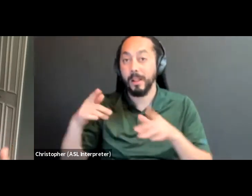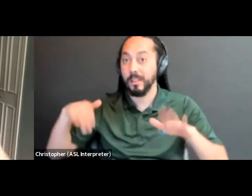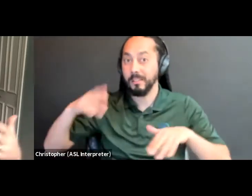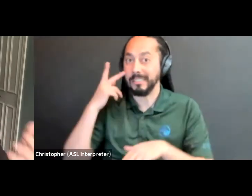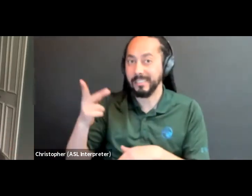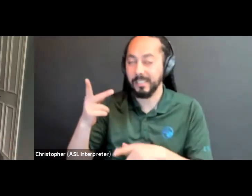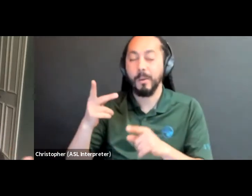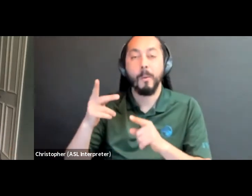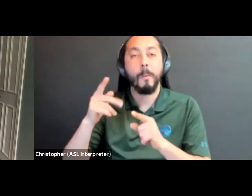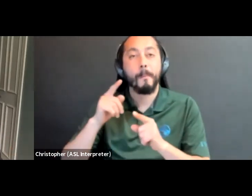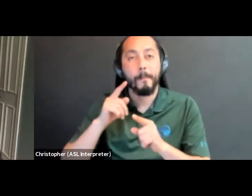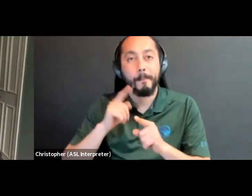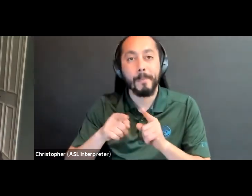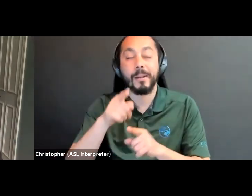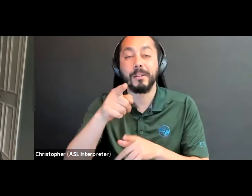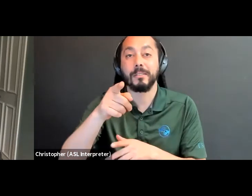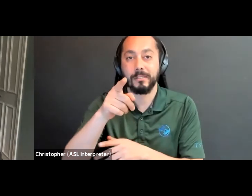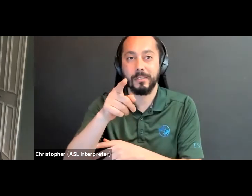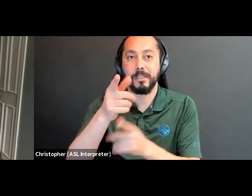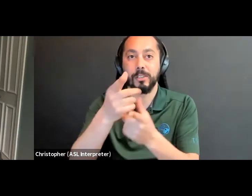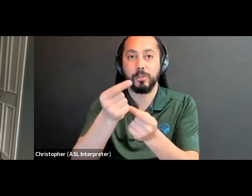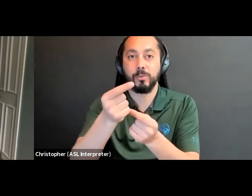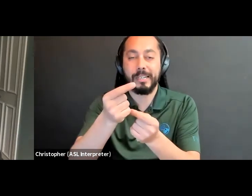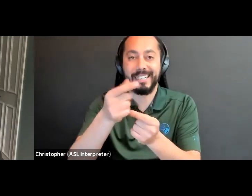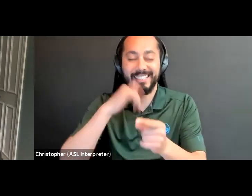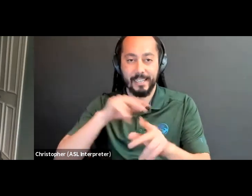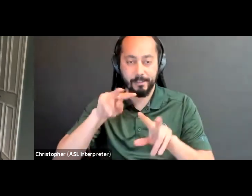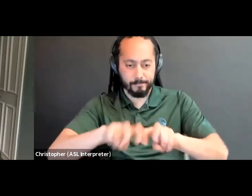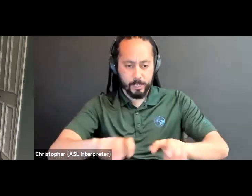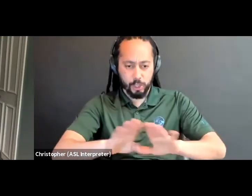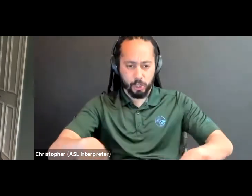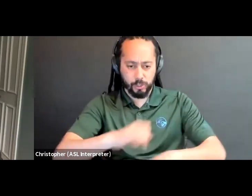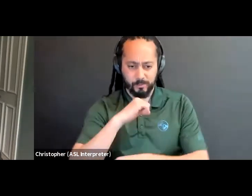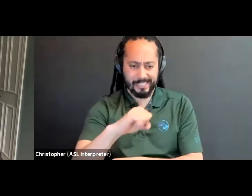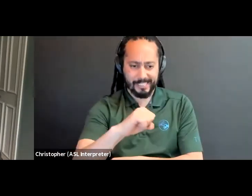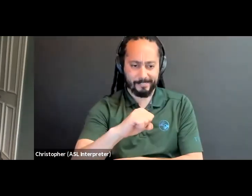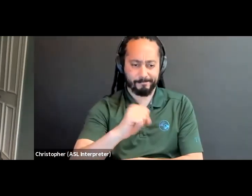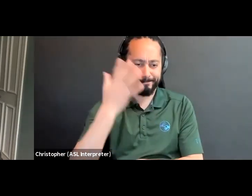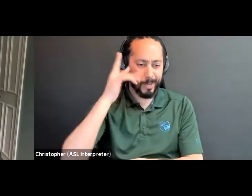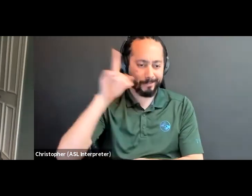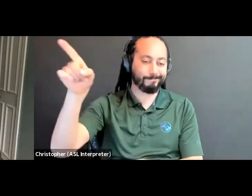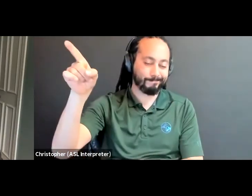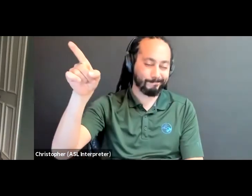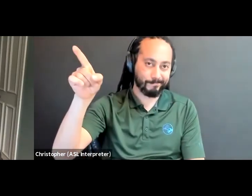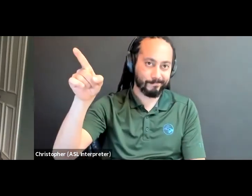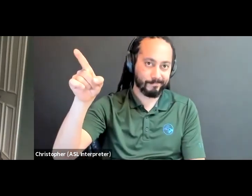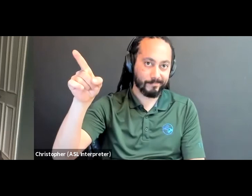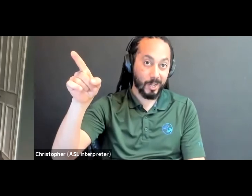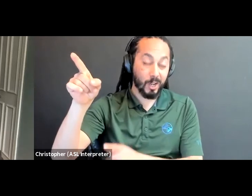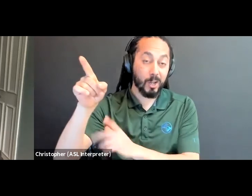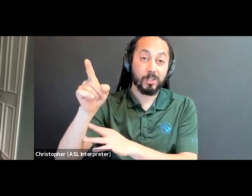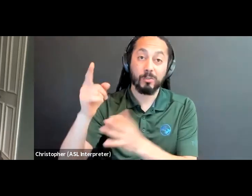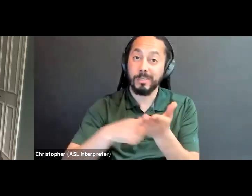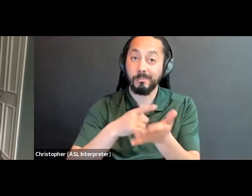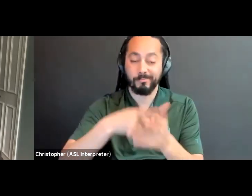inference based on the children's resistance. And finally, the children have also been seen as making false allegation,